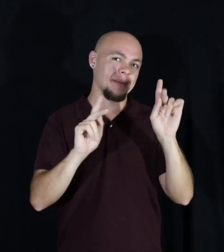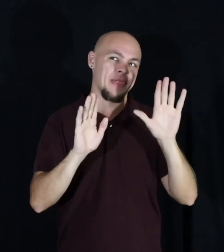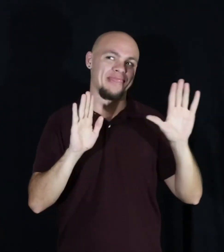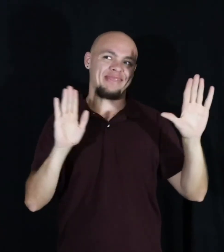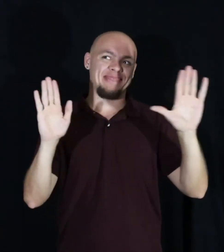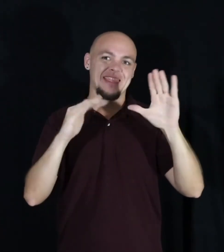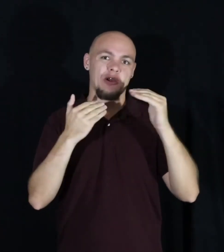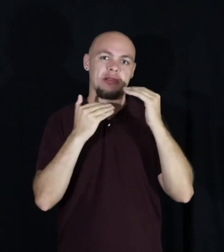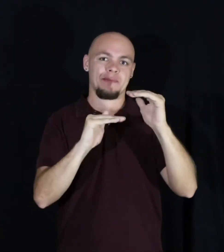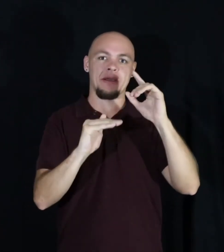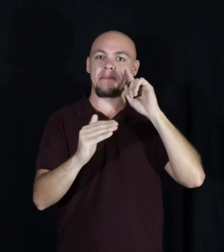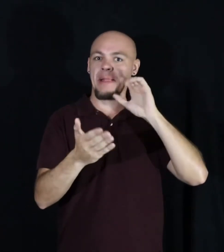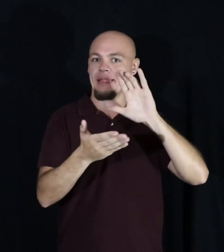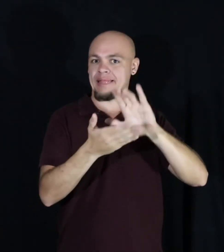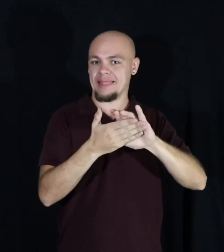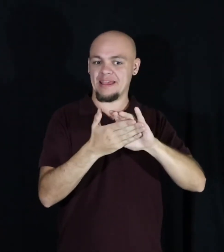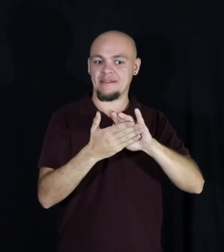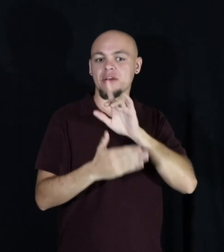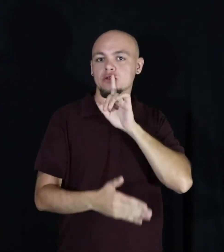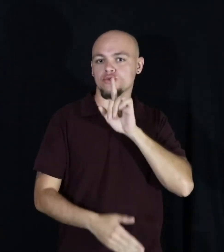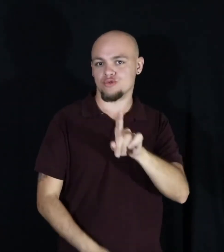eventually yourself begin to believe are true.